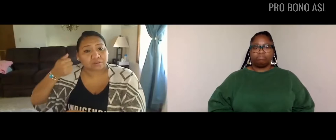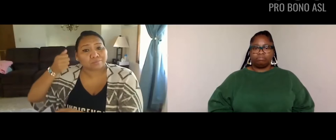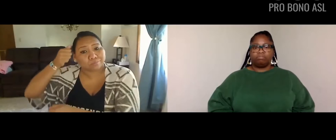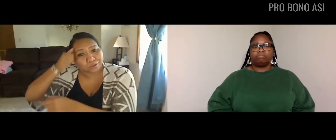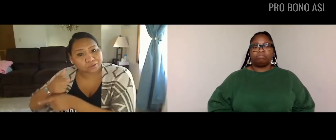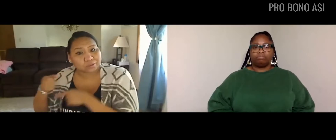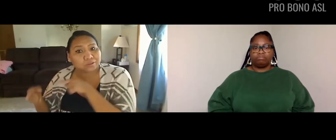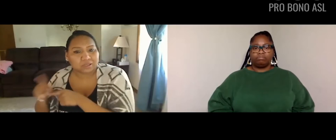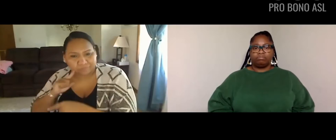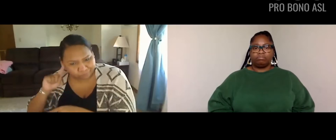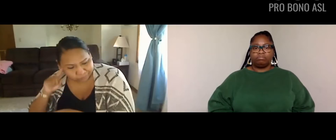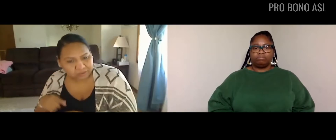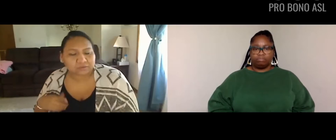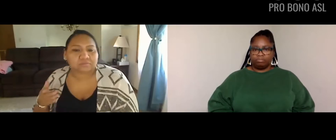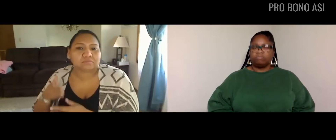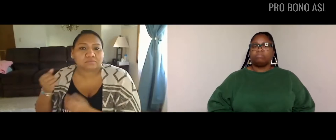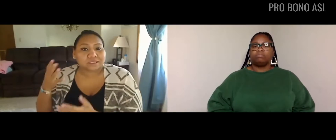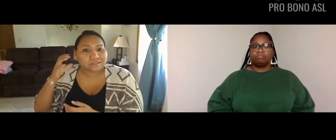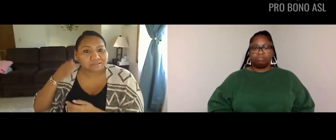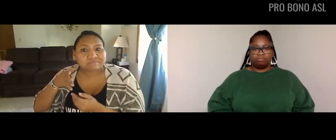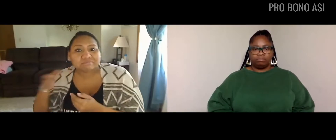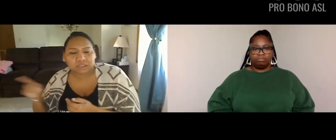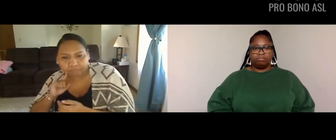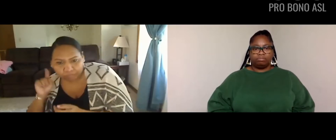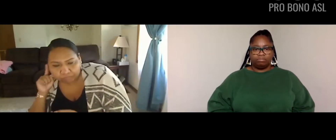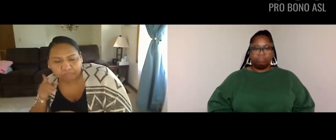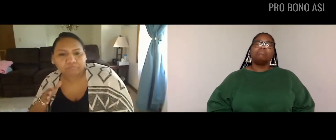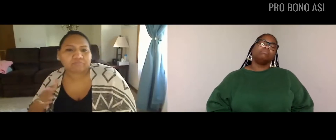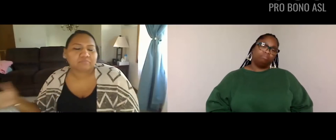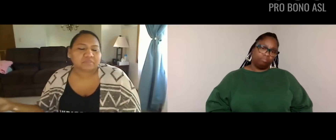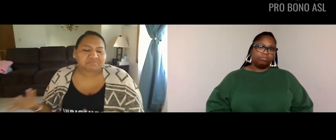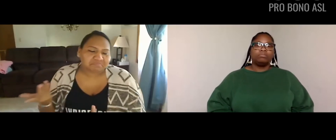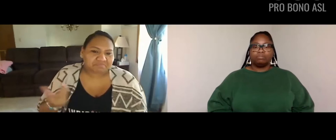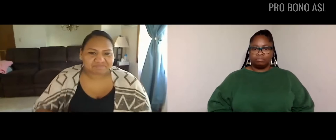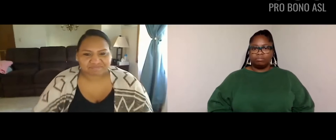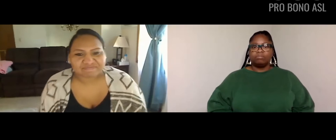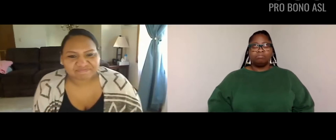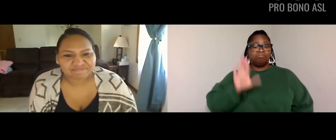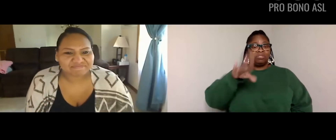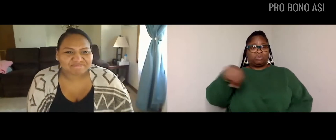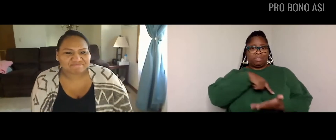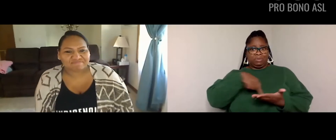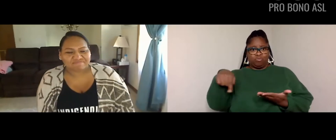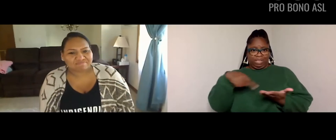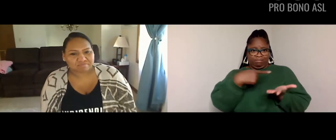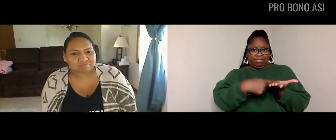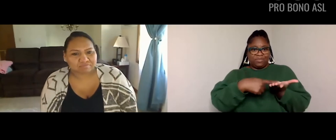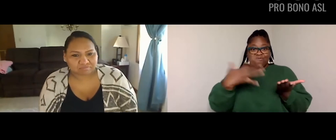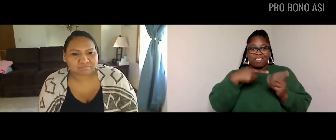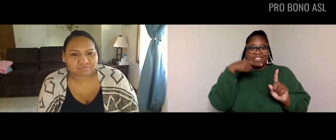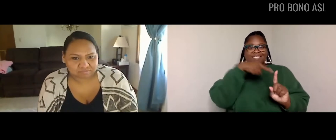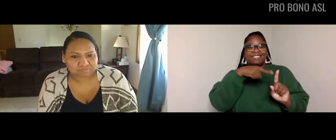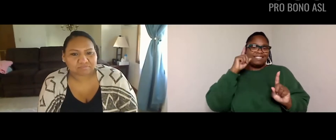And so my daughter is deaf. My partner's father is deaf. Cousins on their side are